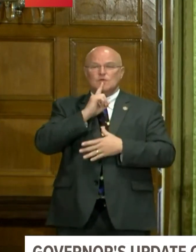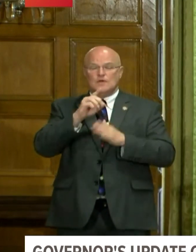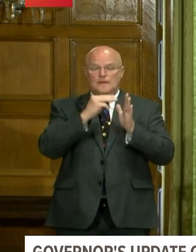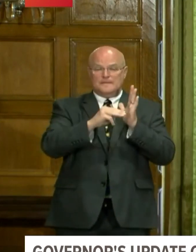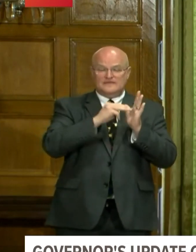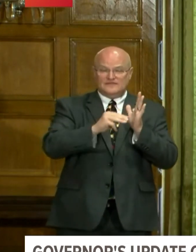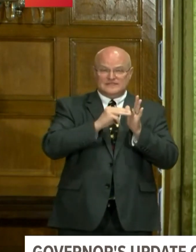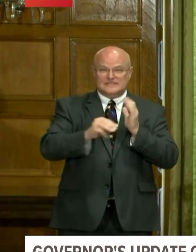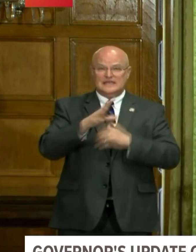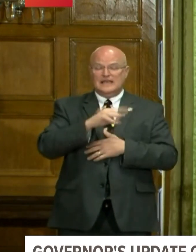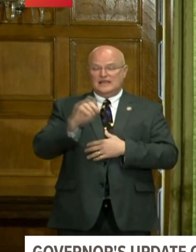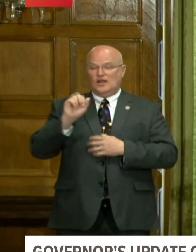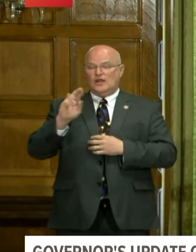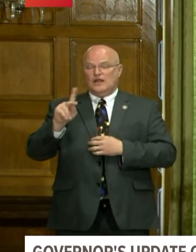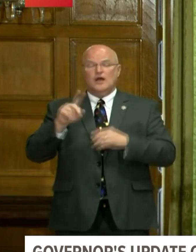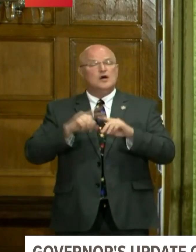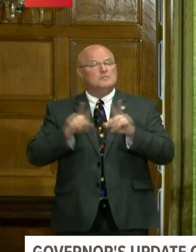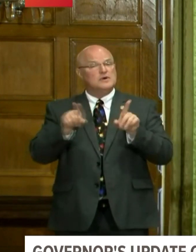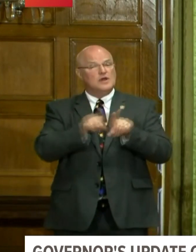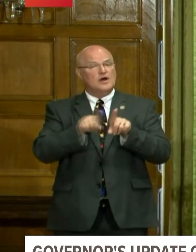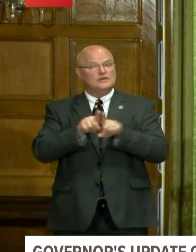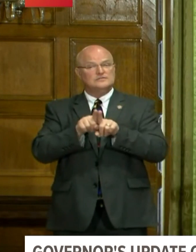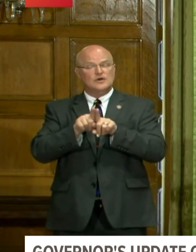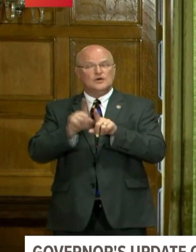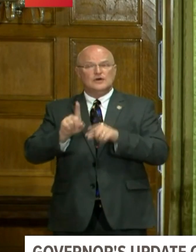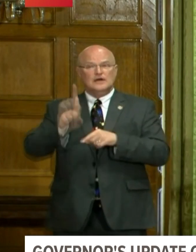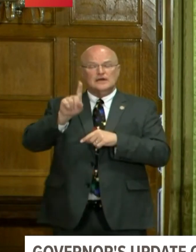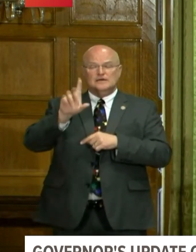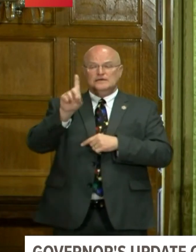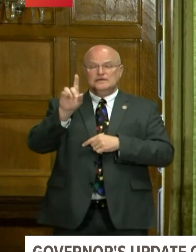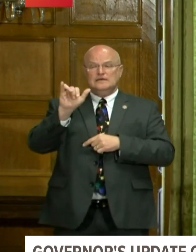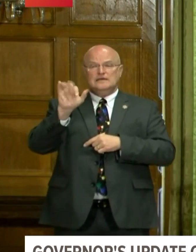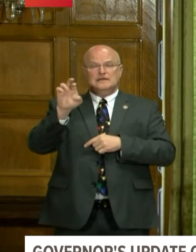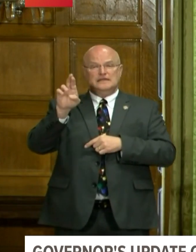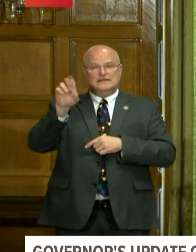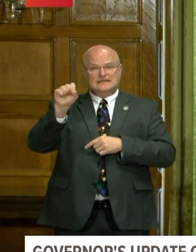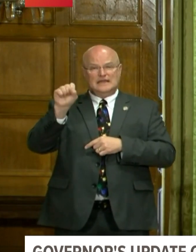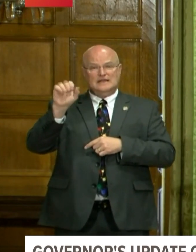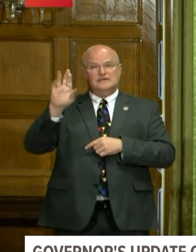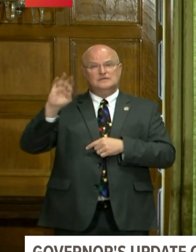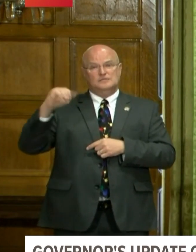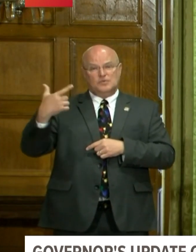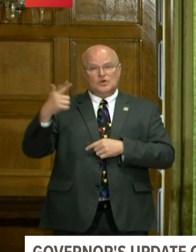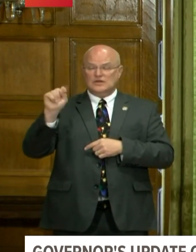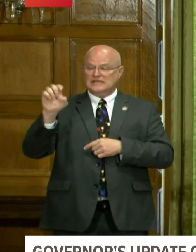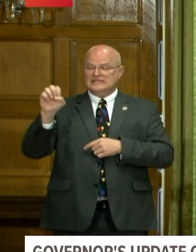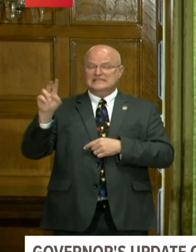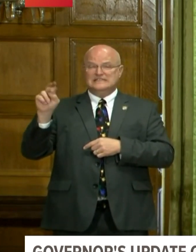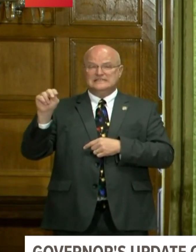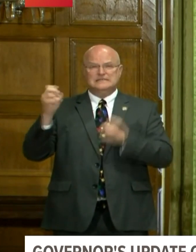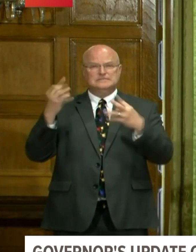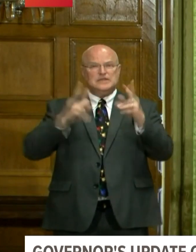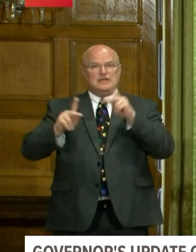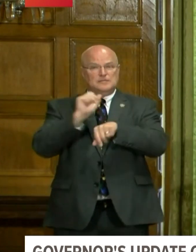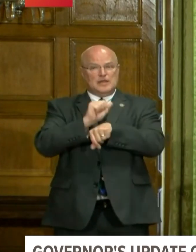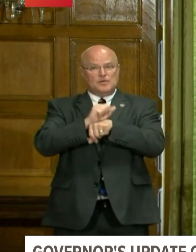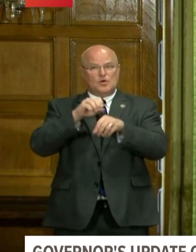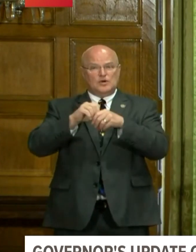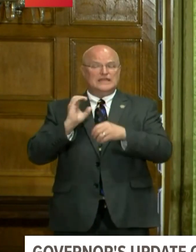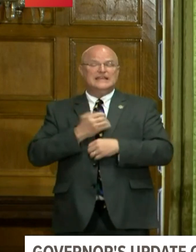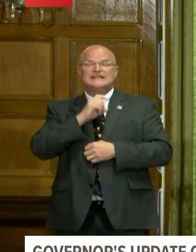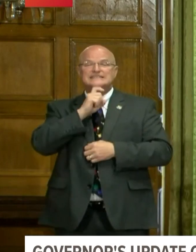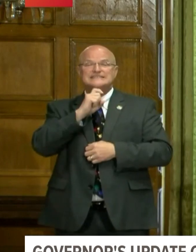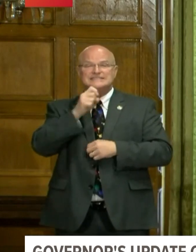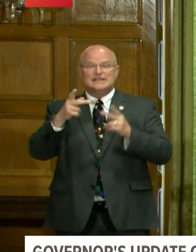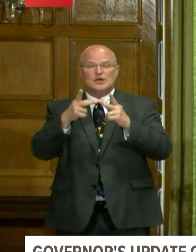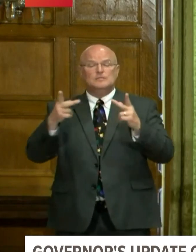Memphis and Arkansas, but also you go up to Dyersburg, Tennessee, and there's a number of people that work in our steel